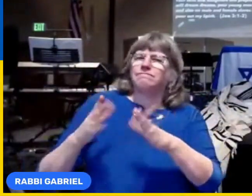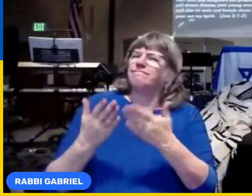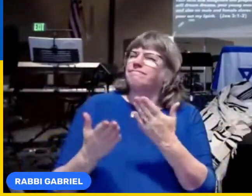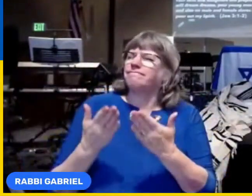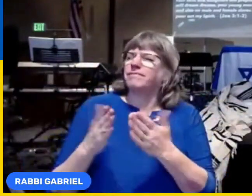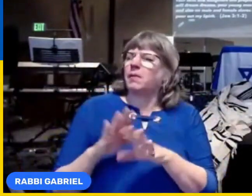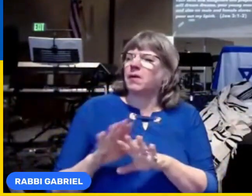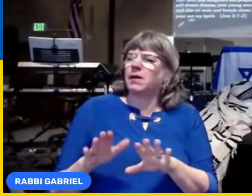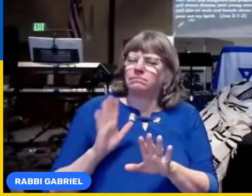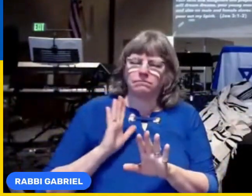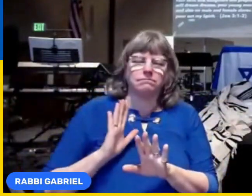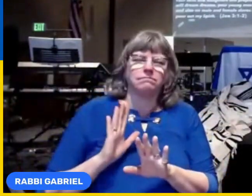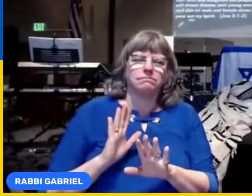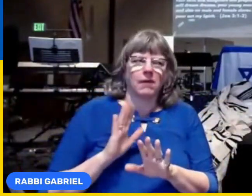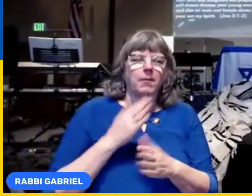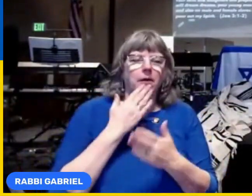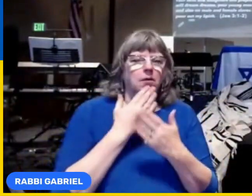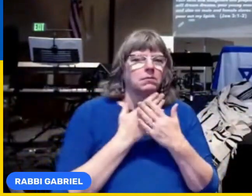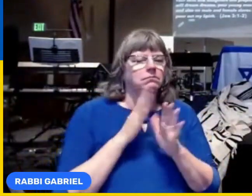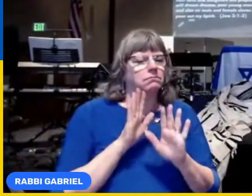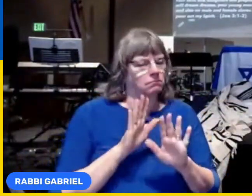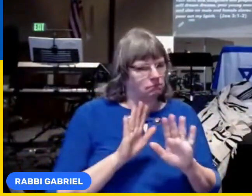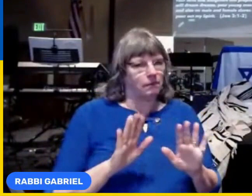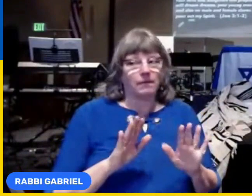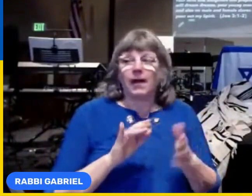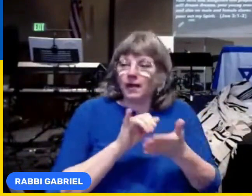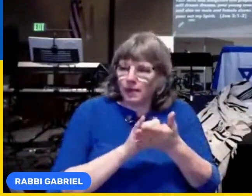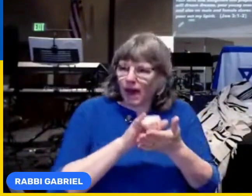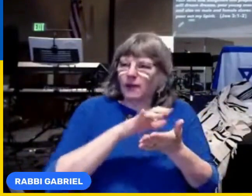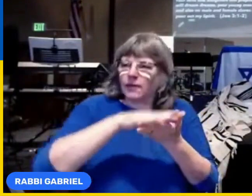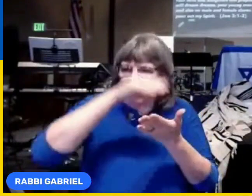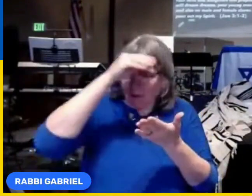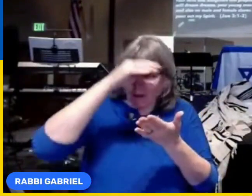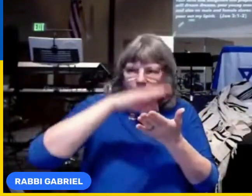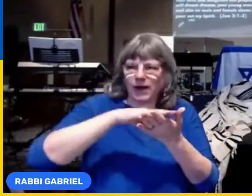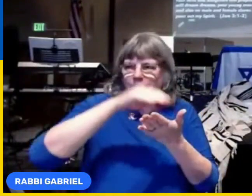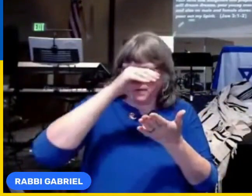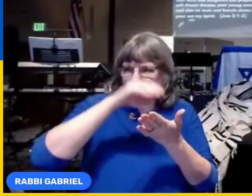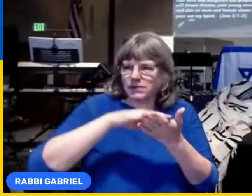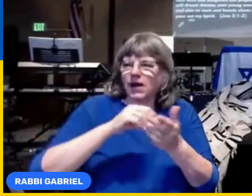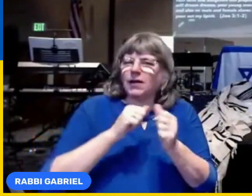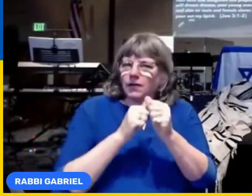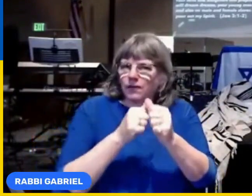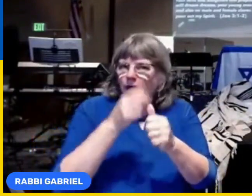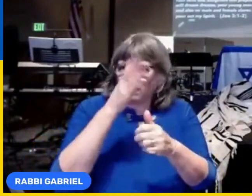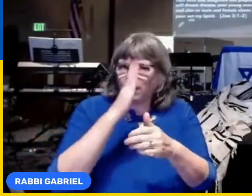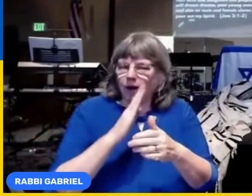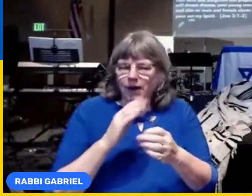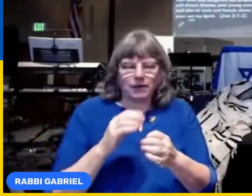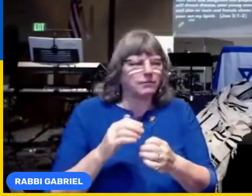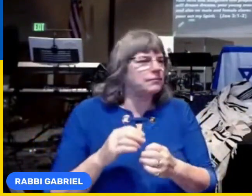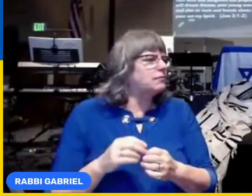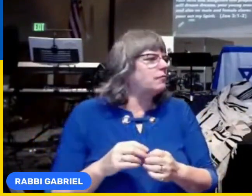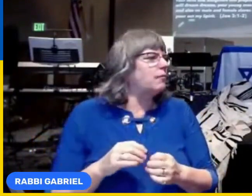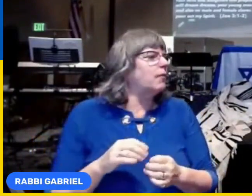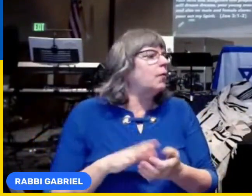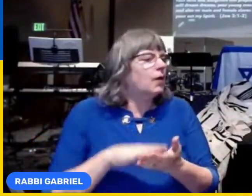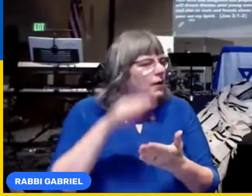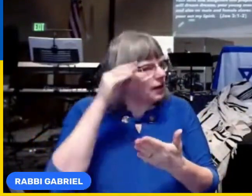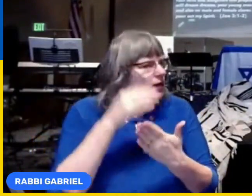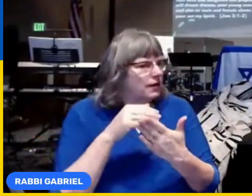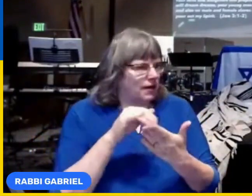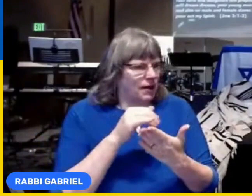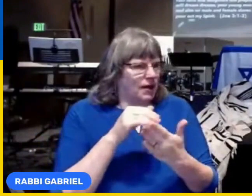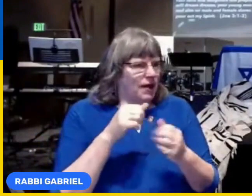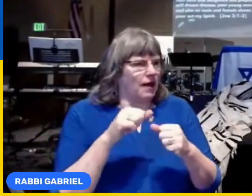say, maybe not. You know, check, learn something.